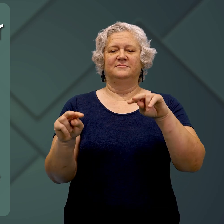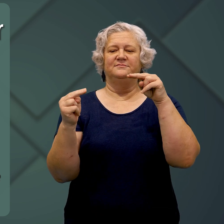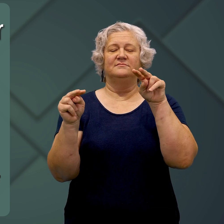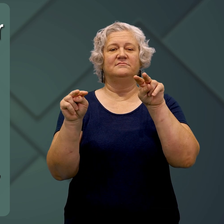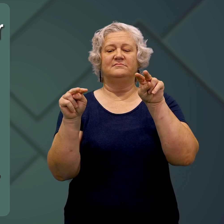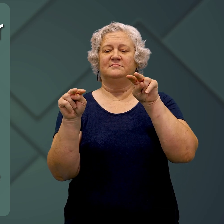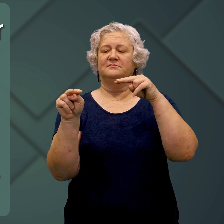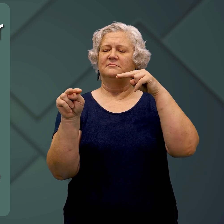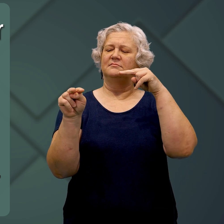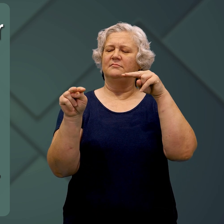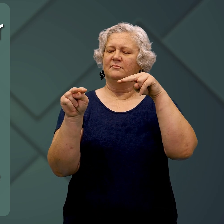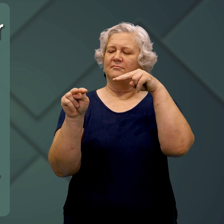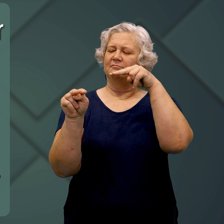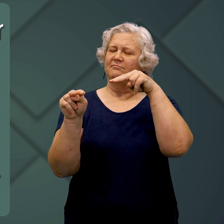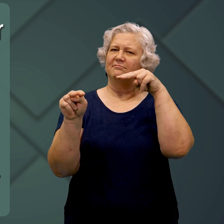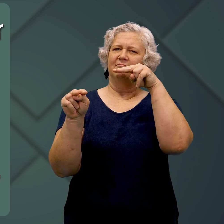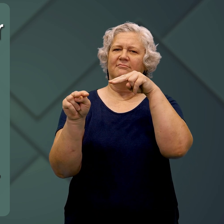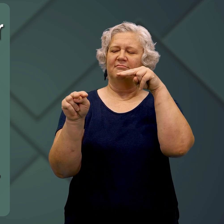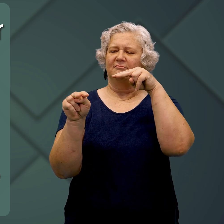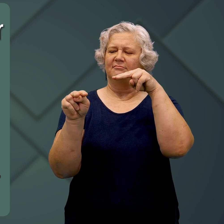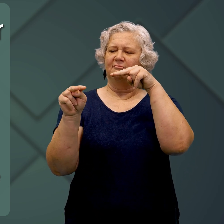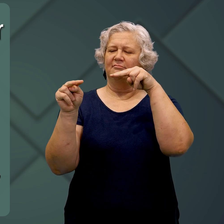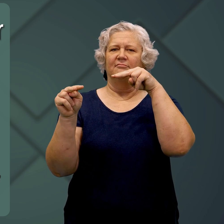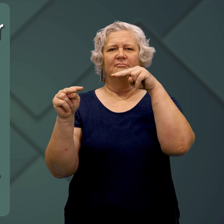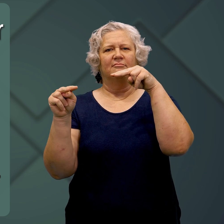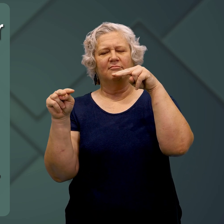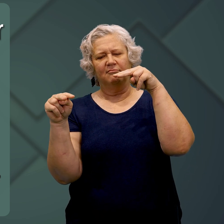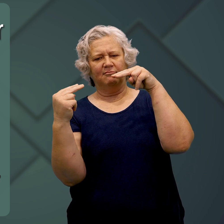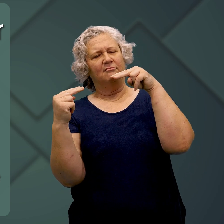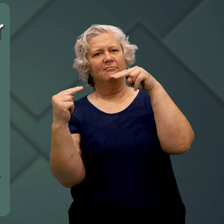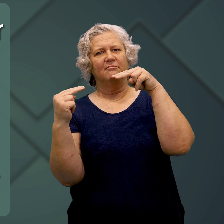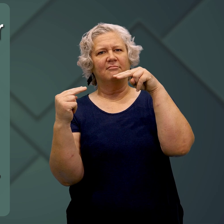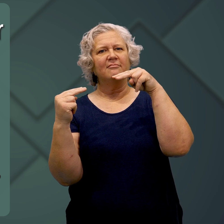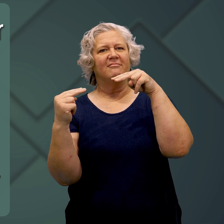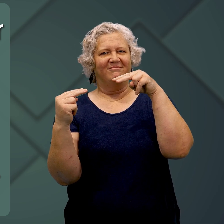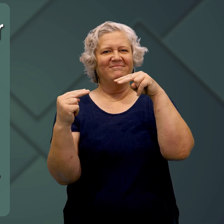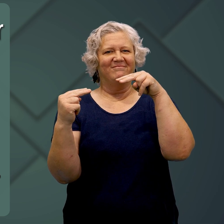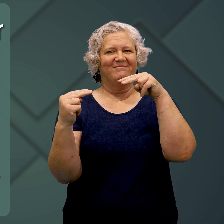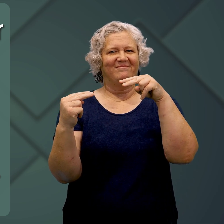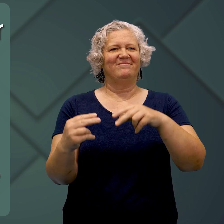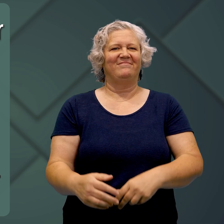"It is the interested person that becomes the person of interest."